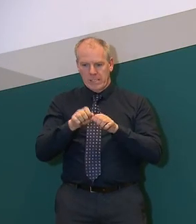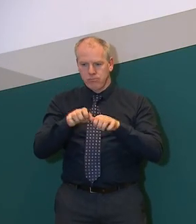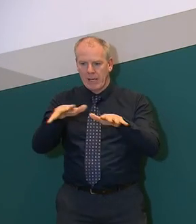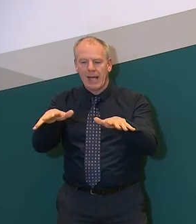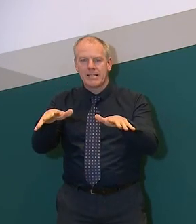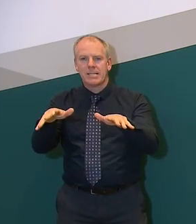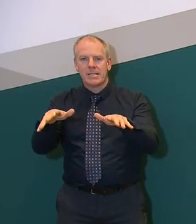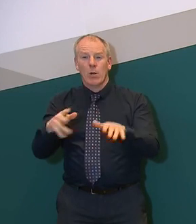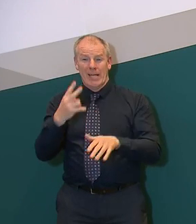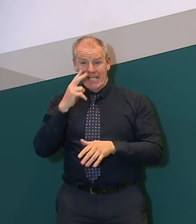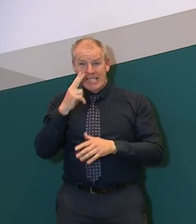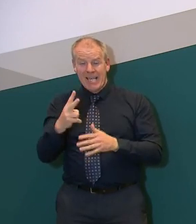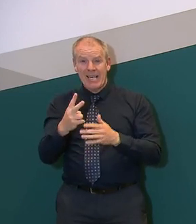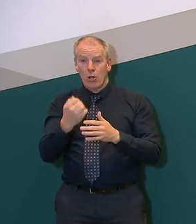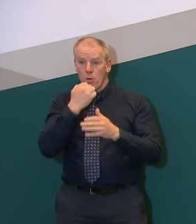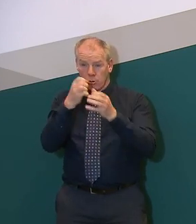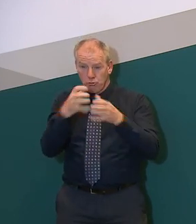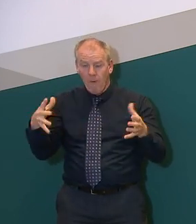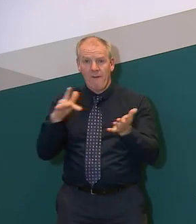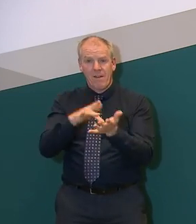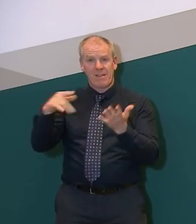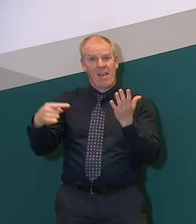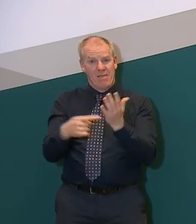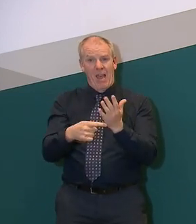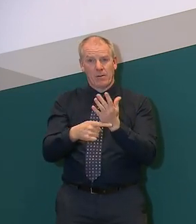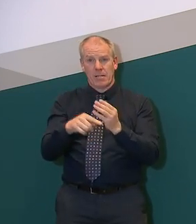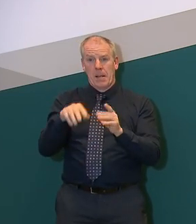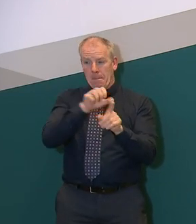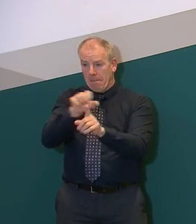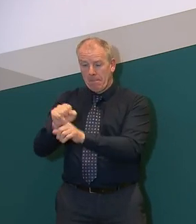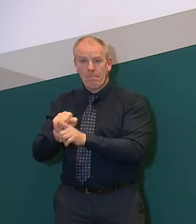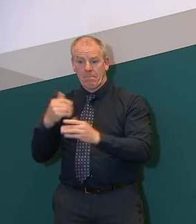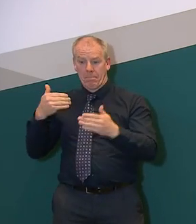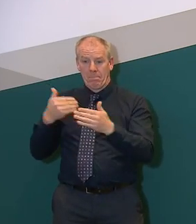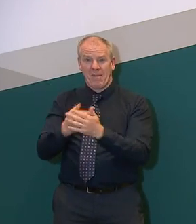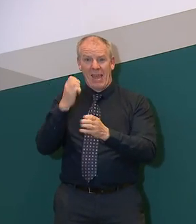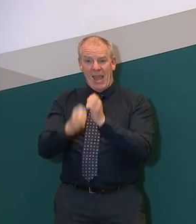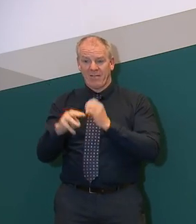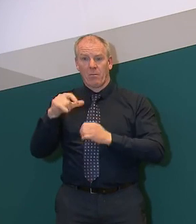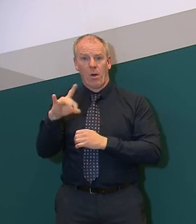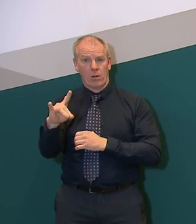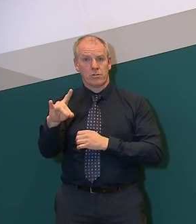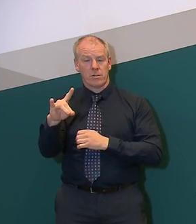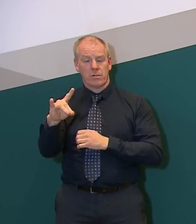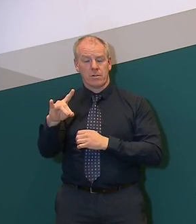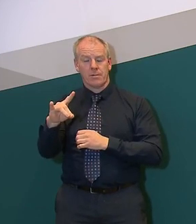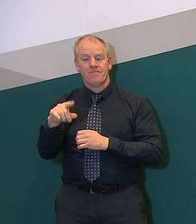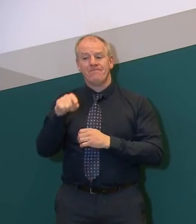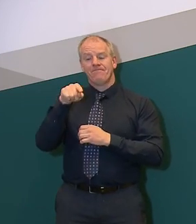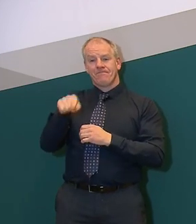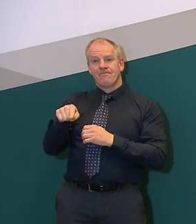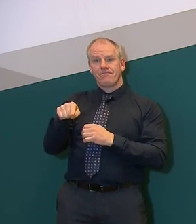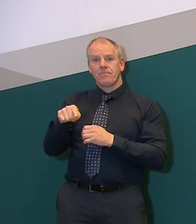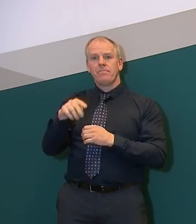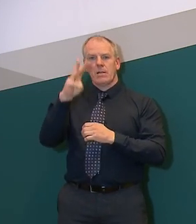disease, you might see as many as 15,000 cases in Ireland by the end of March. And that's also where the